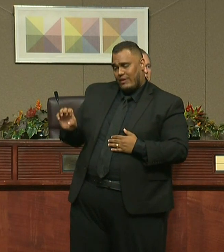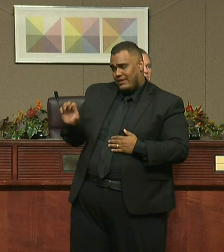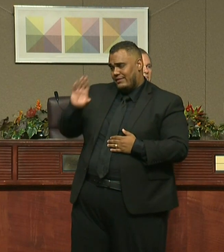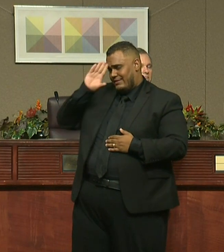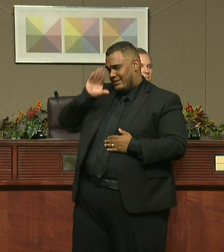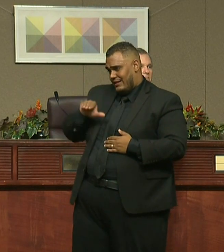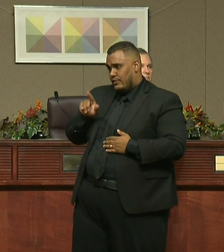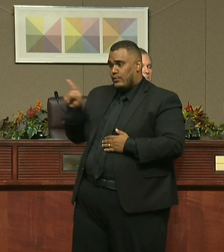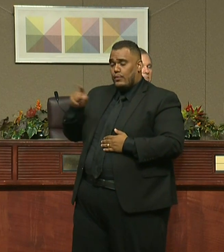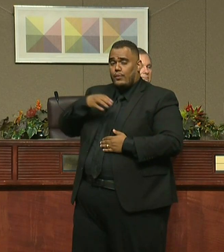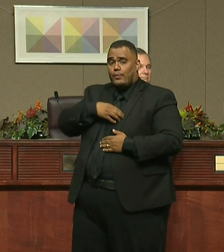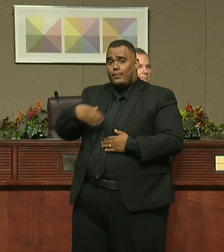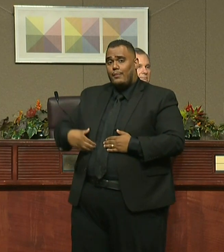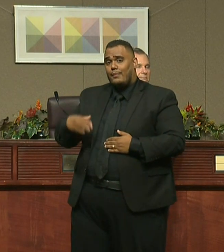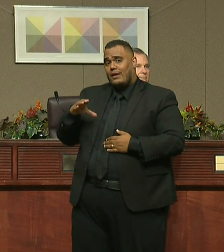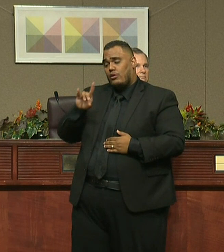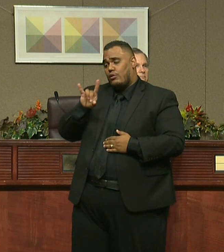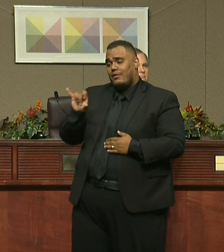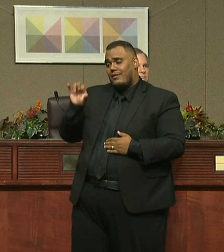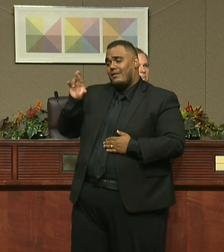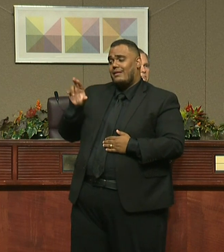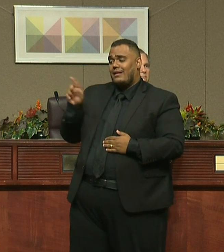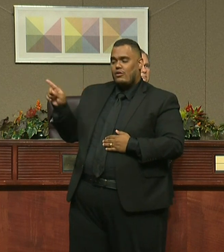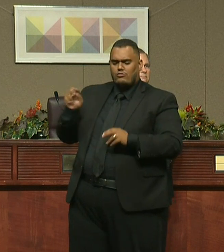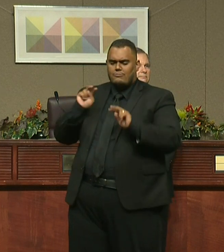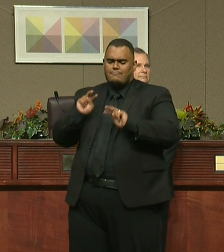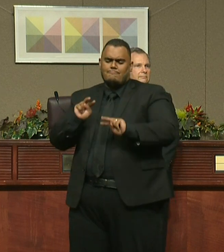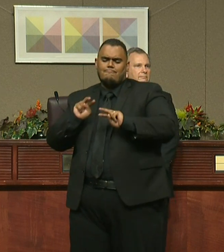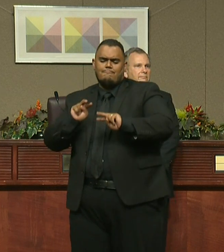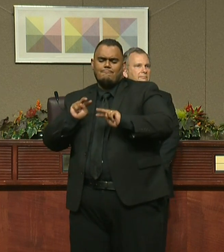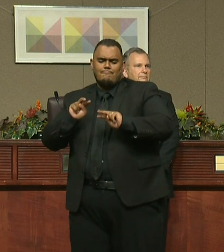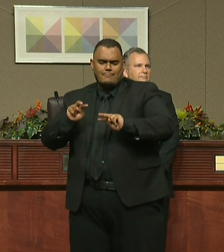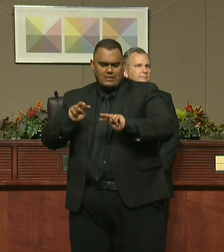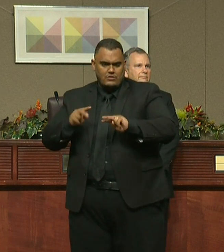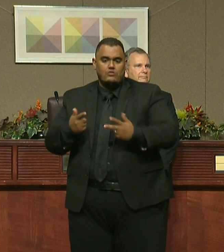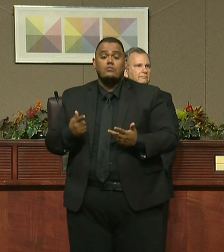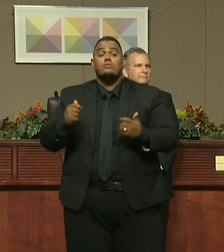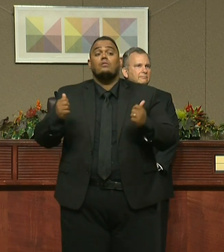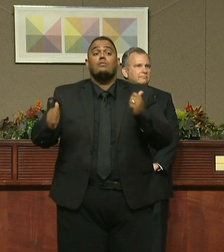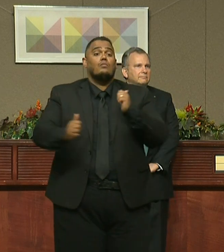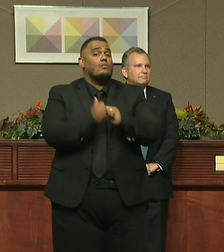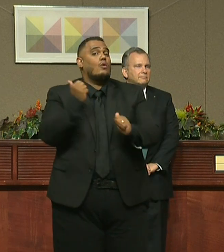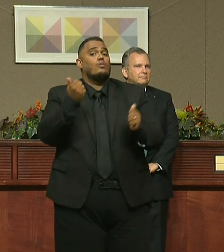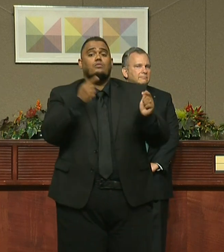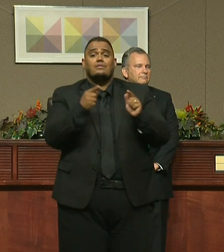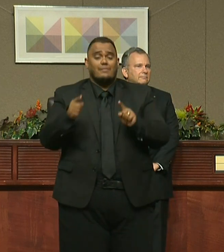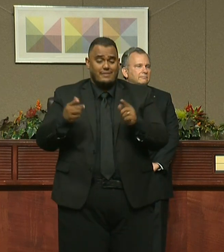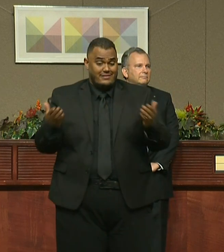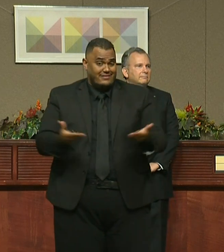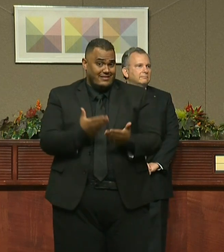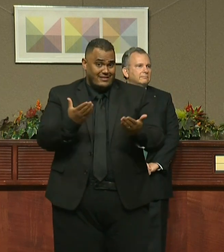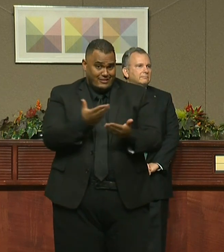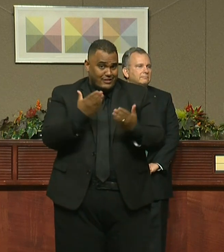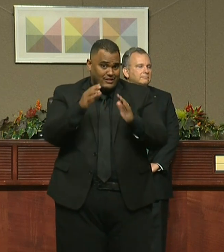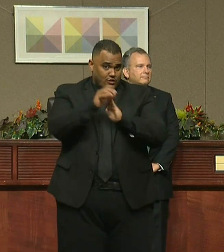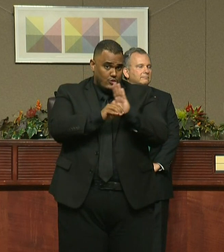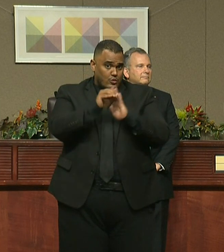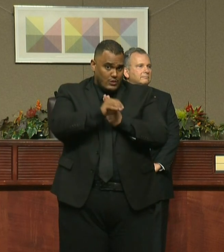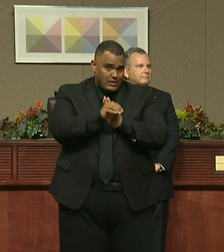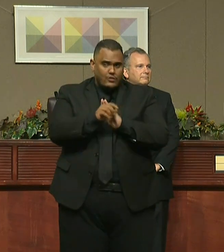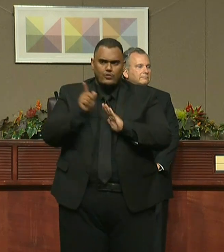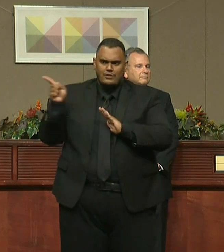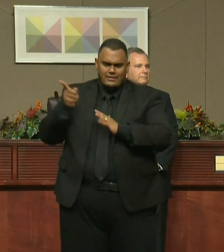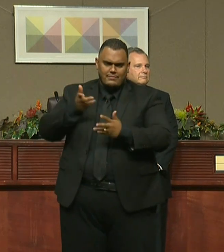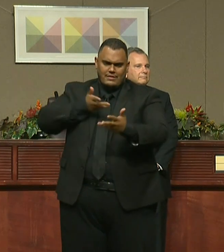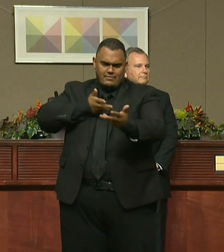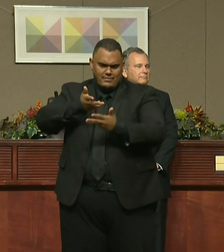monitoring most of the demonstrations have occurred within the city limits of Orlando, and he's been dealing with that.